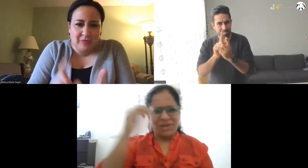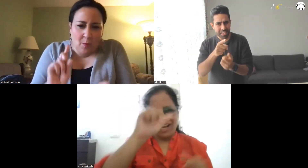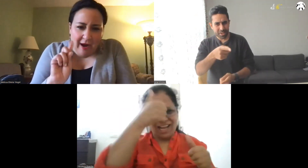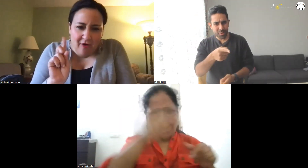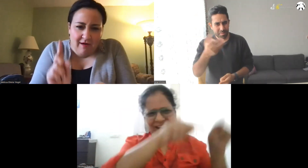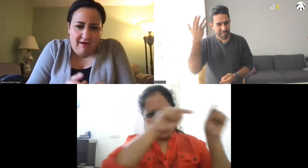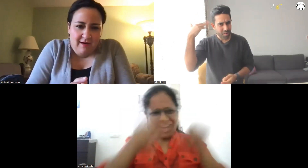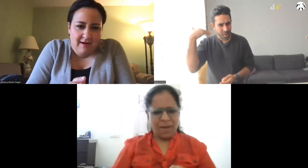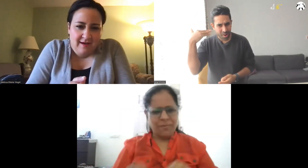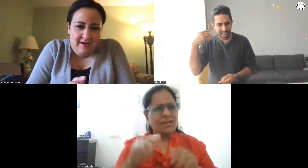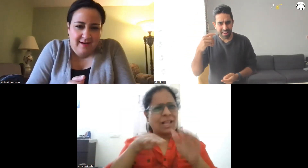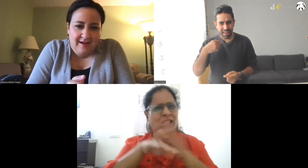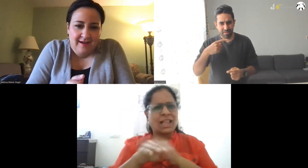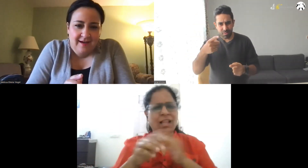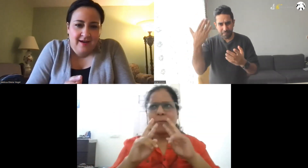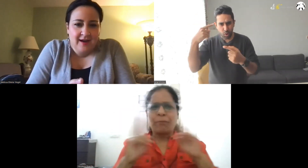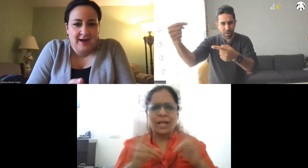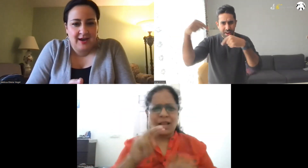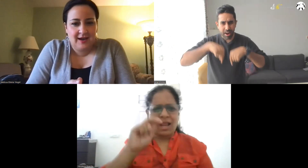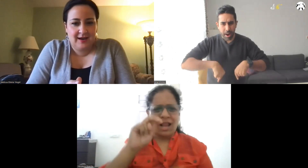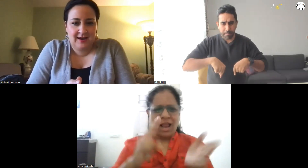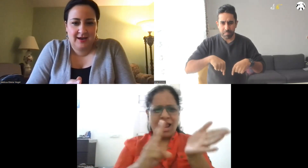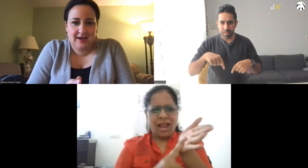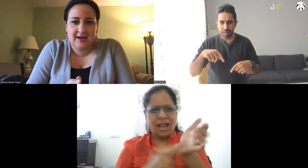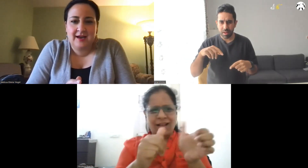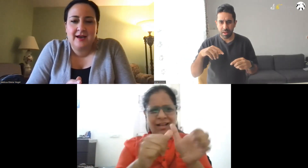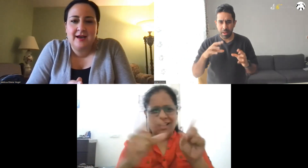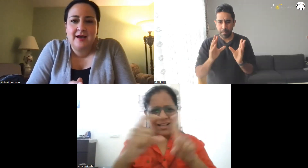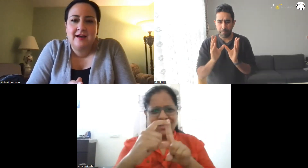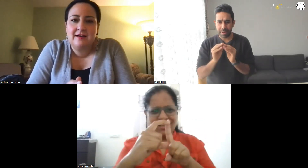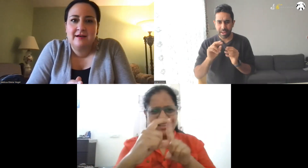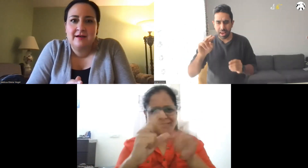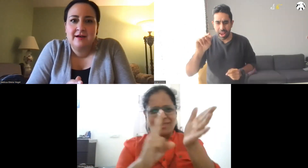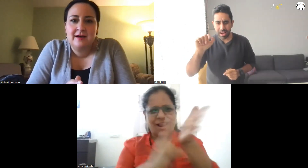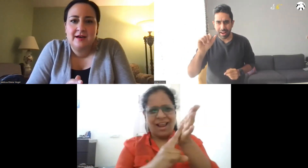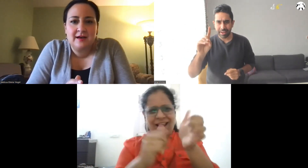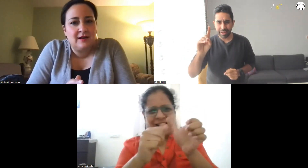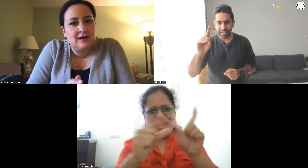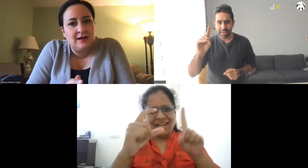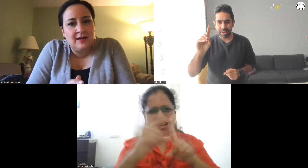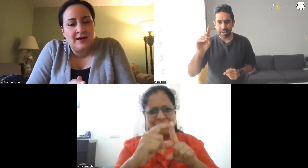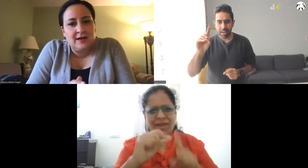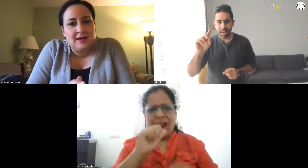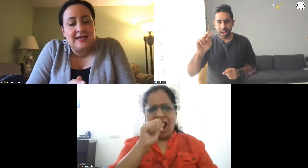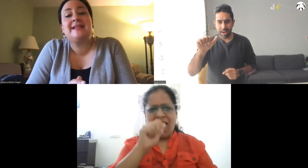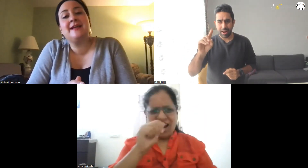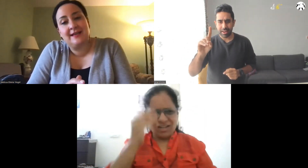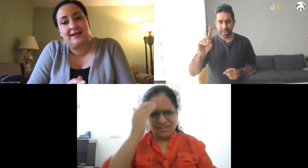I have seen you before when you came to the India. I guess in NAD meeting. I hope you came